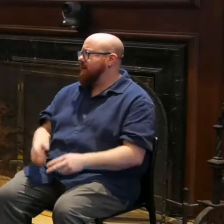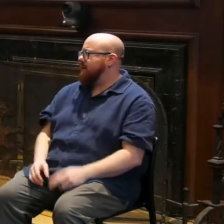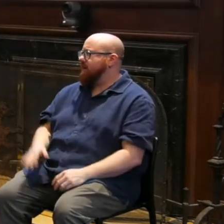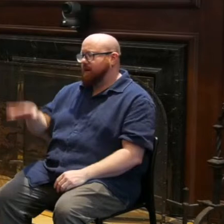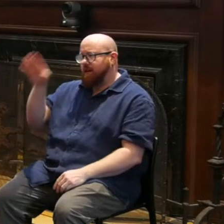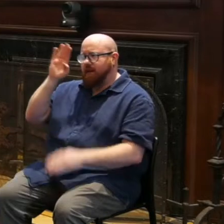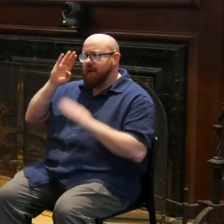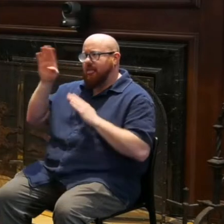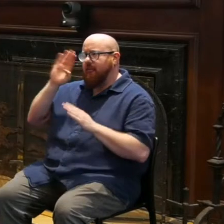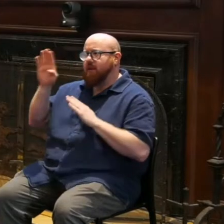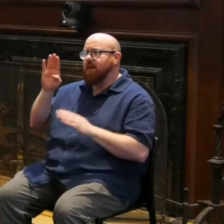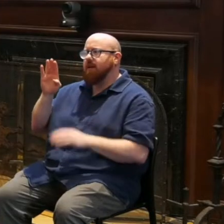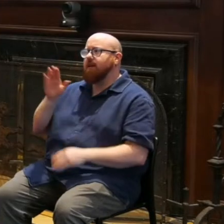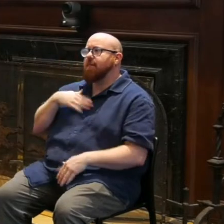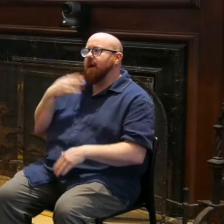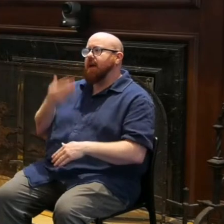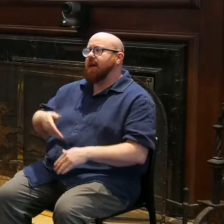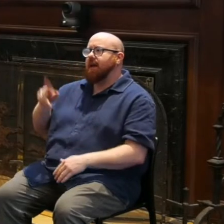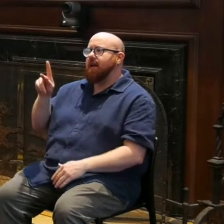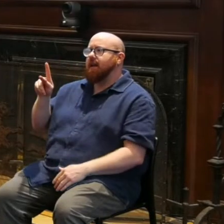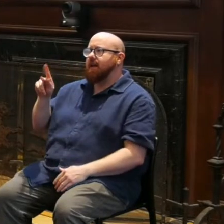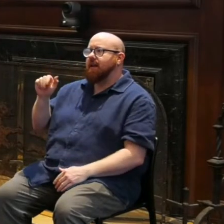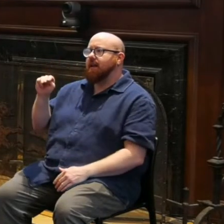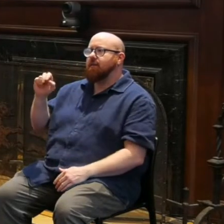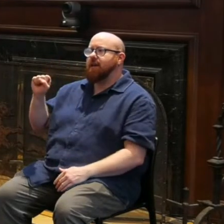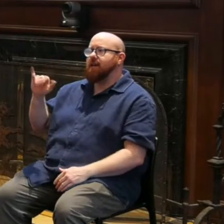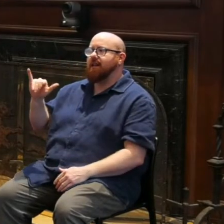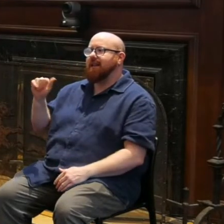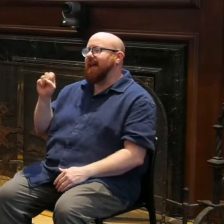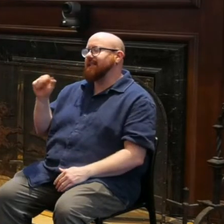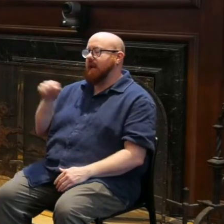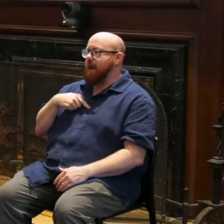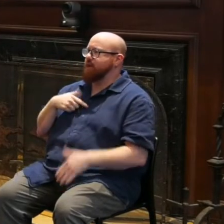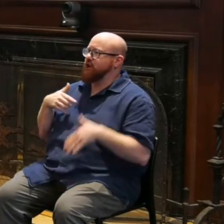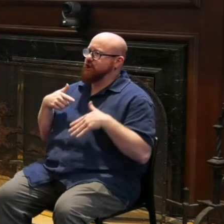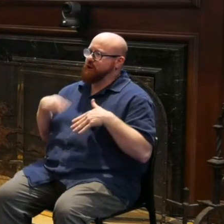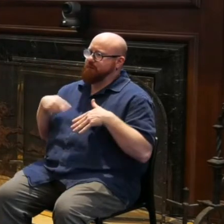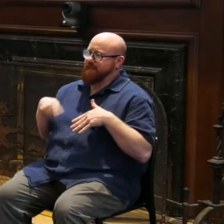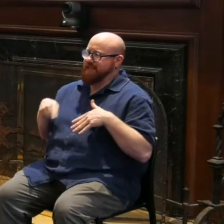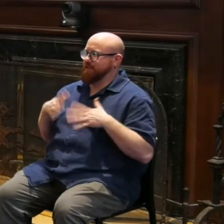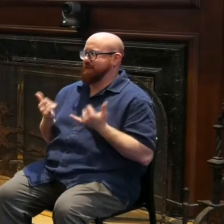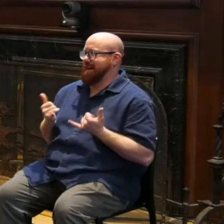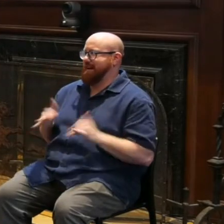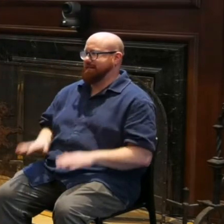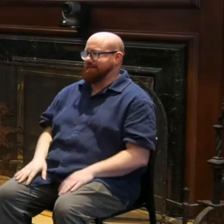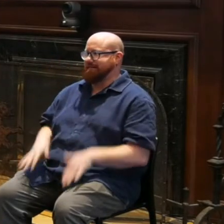Hello, my name is Kaumba Yasin. I'm really nervous.